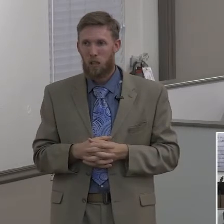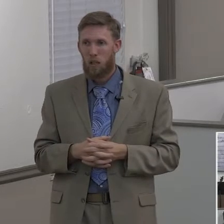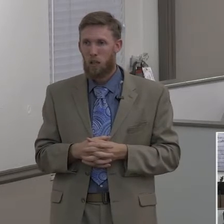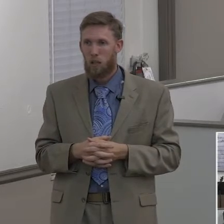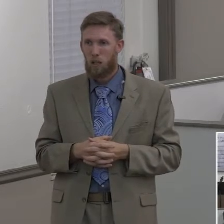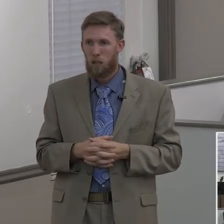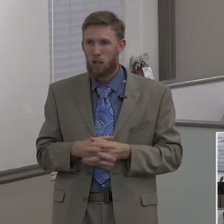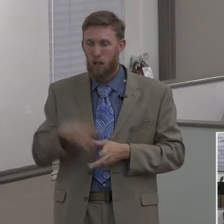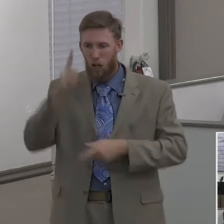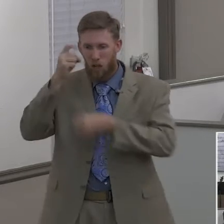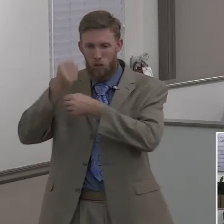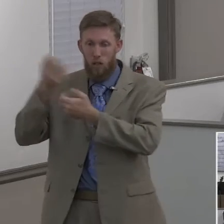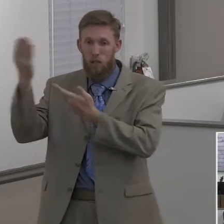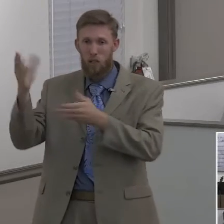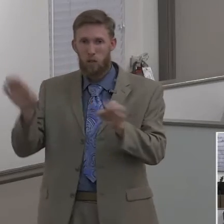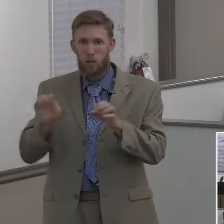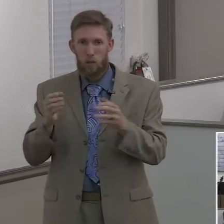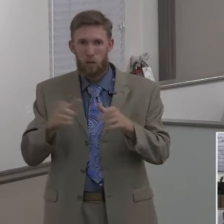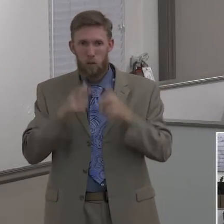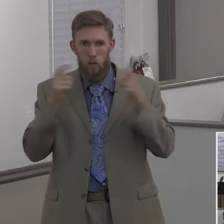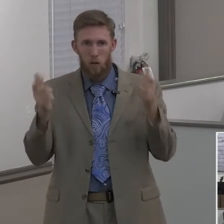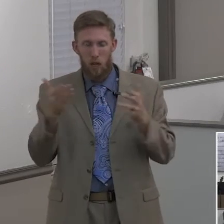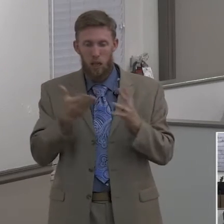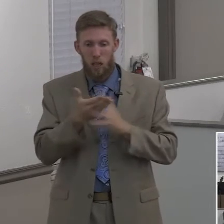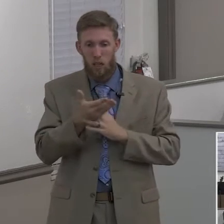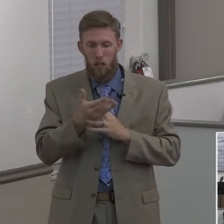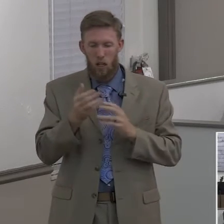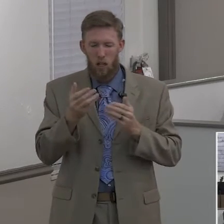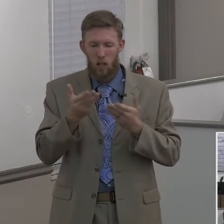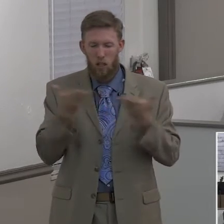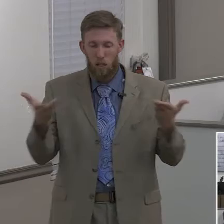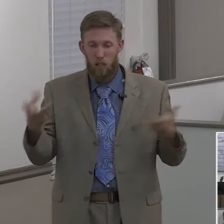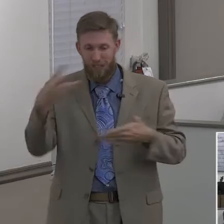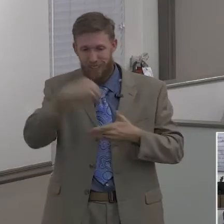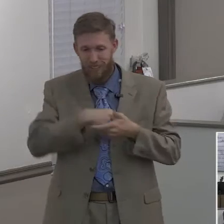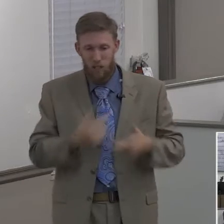Trust me to do great things in your life. Even in those frustrating moments,